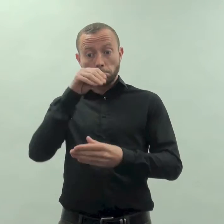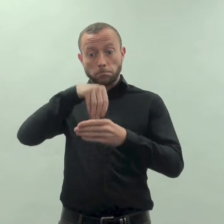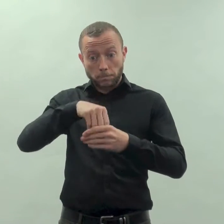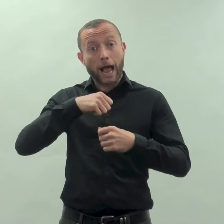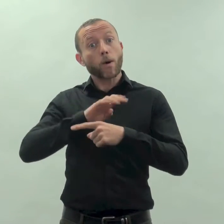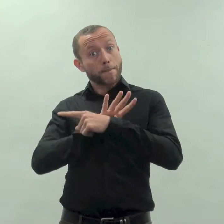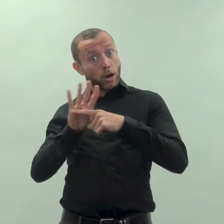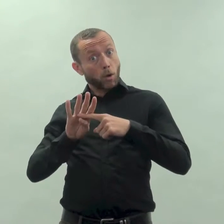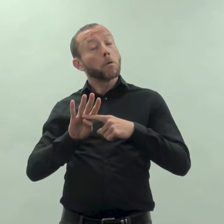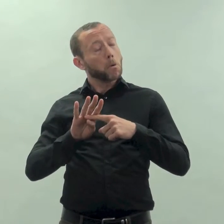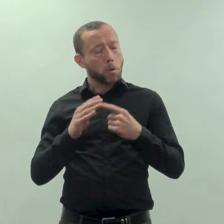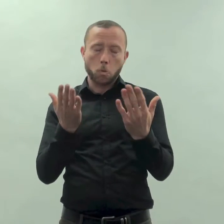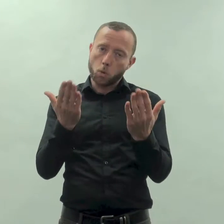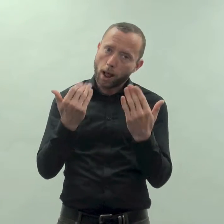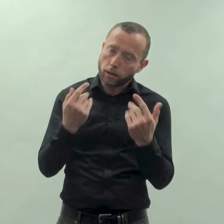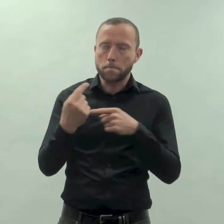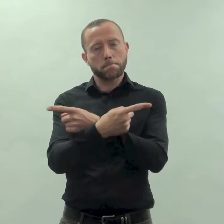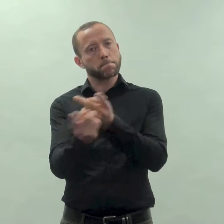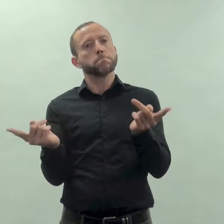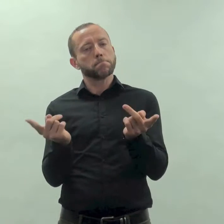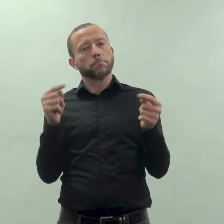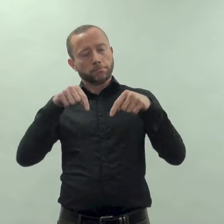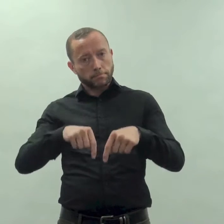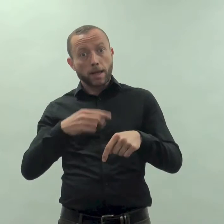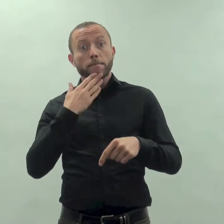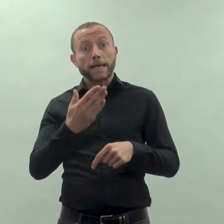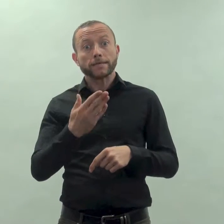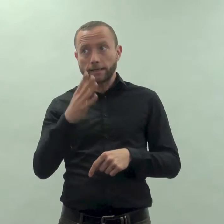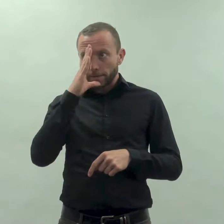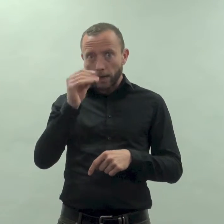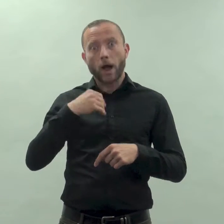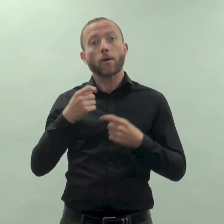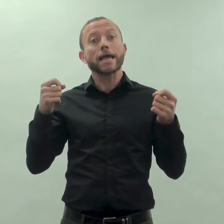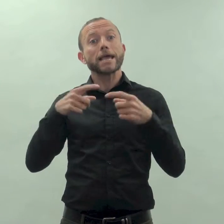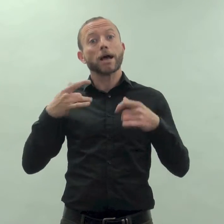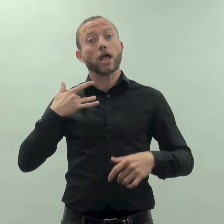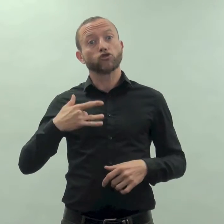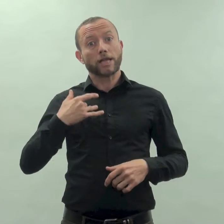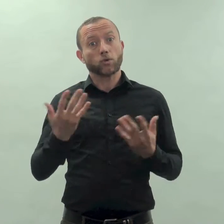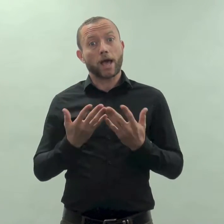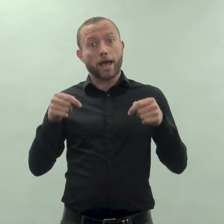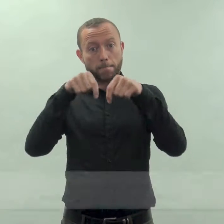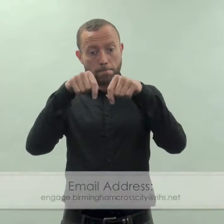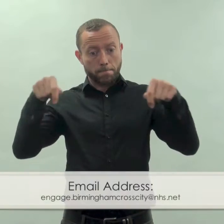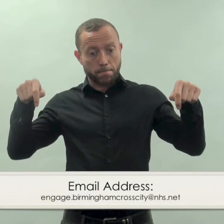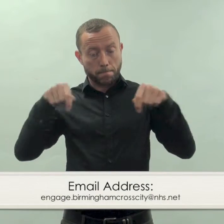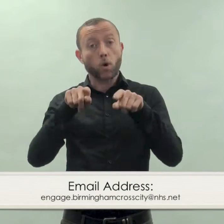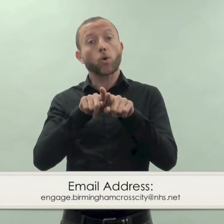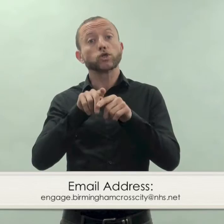who would like to join the People's Health Panel, we would love to hear from them. Please direct them to our email address at the bottom of this